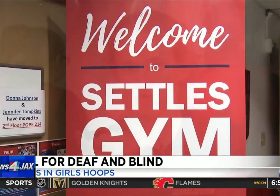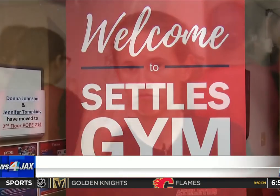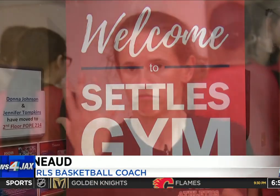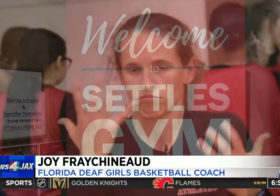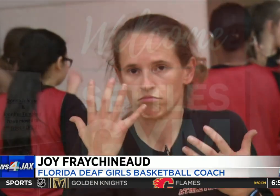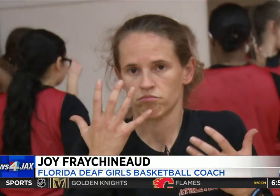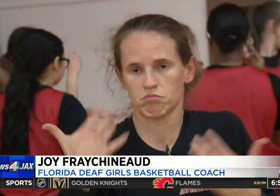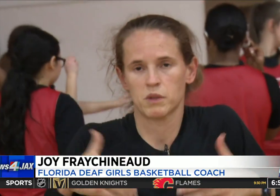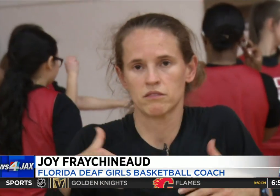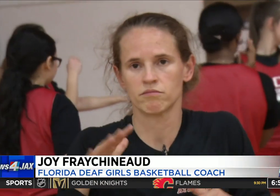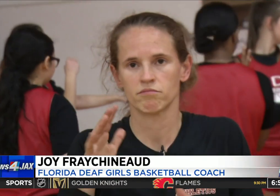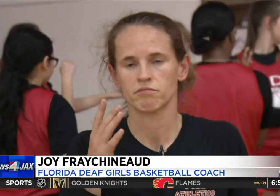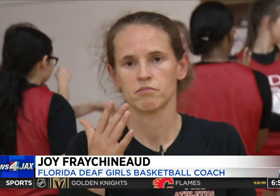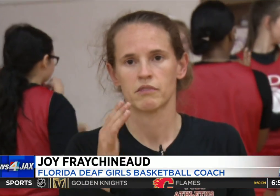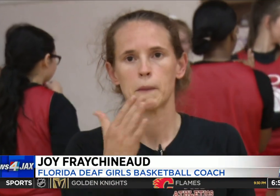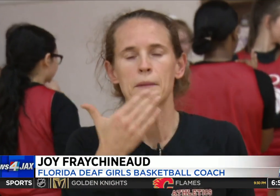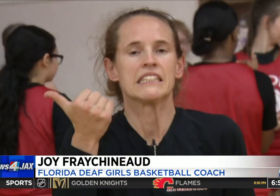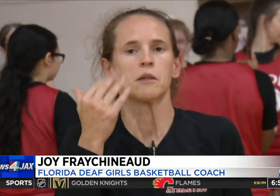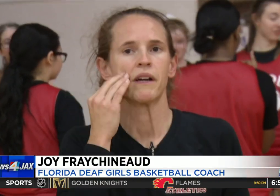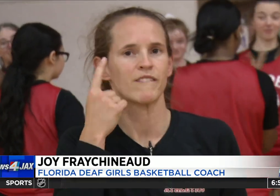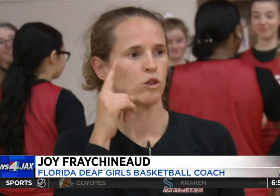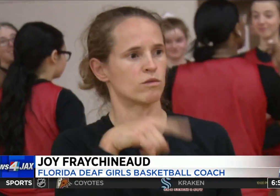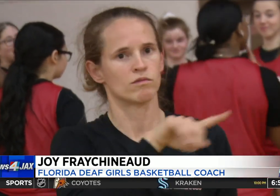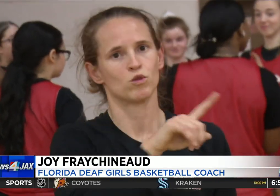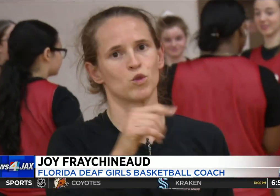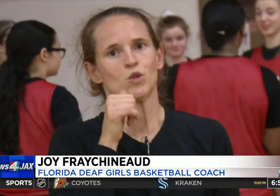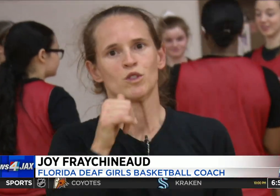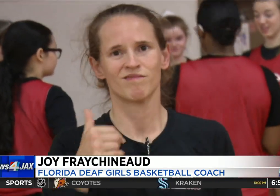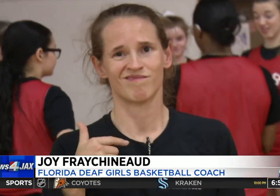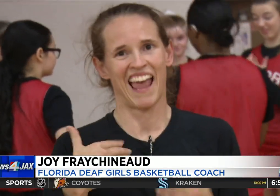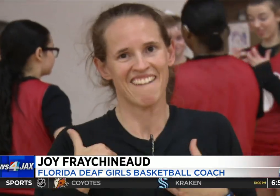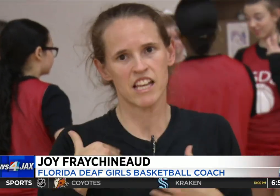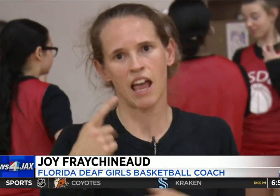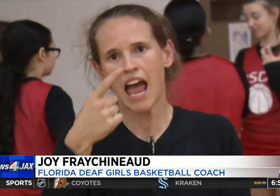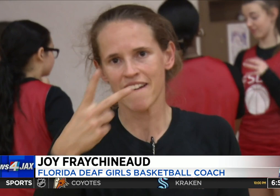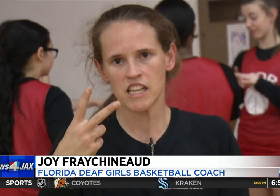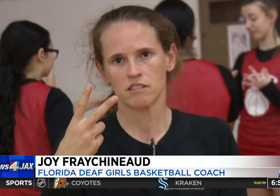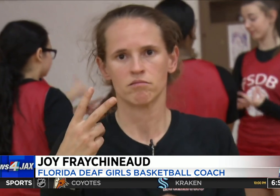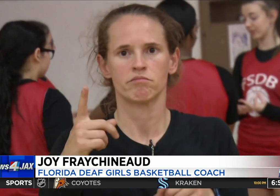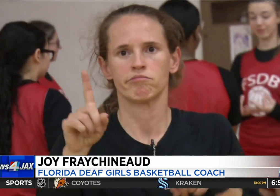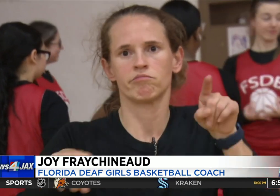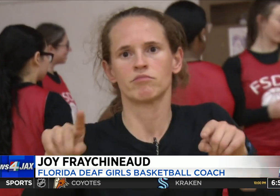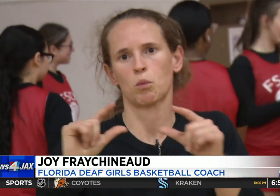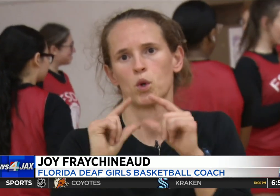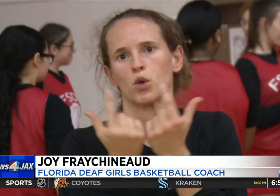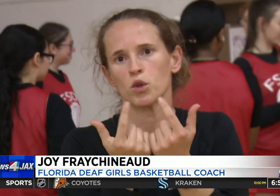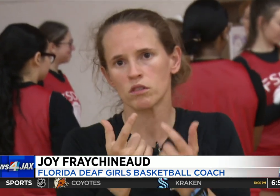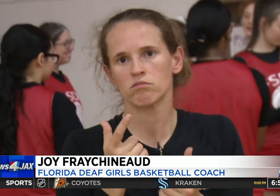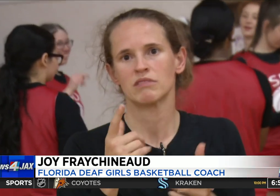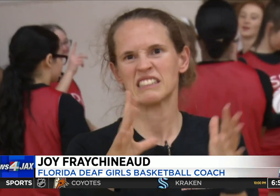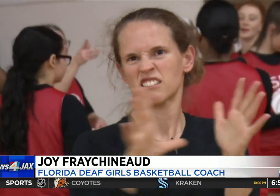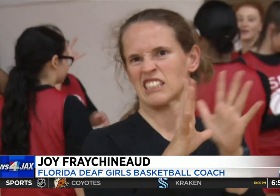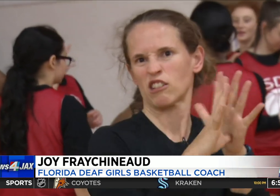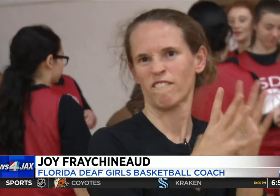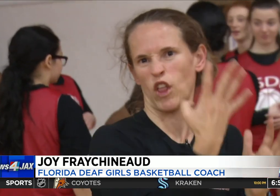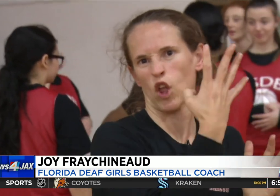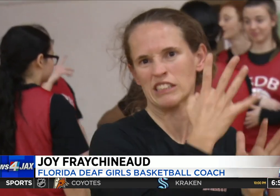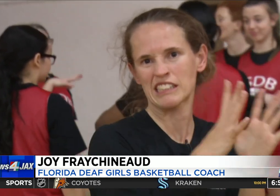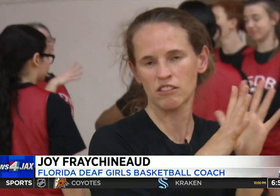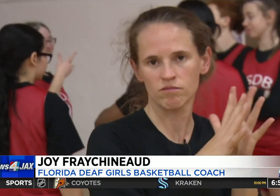That is just amazing. I mean, it's the best experience for those girls to have, you know, half of the group. Some of them are seniors.